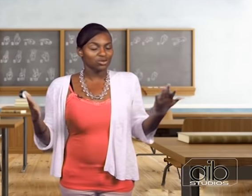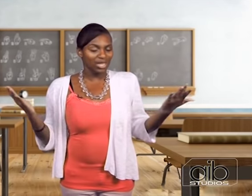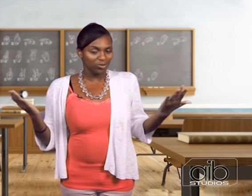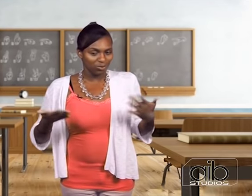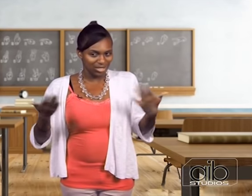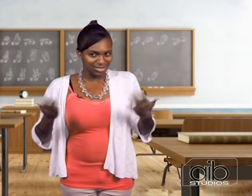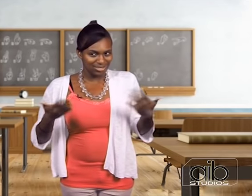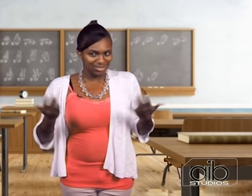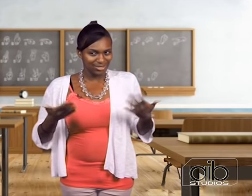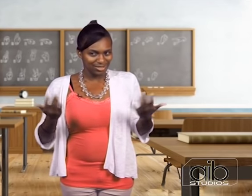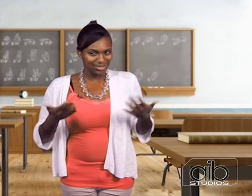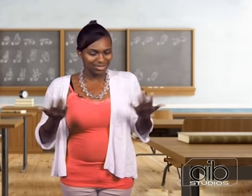have what,